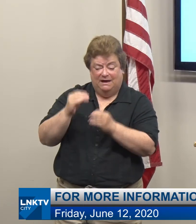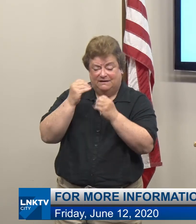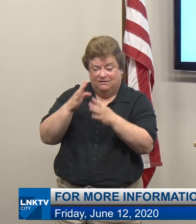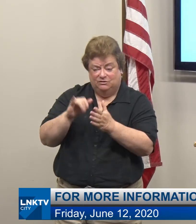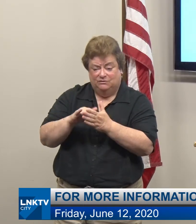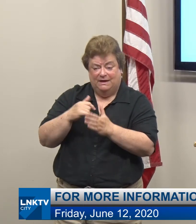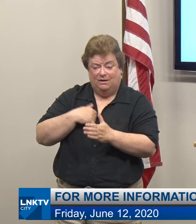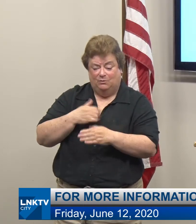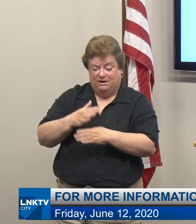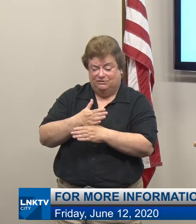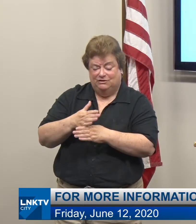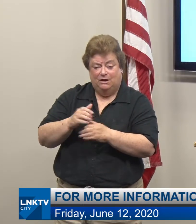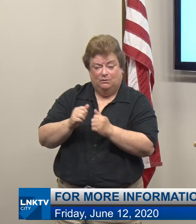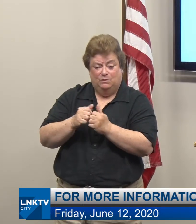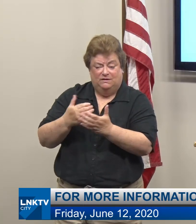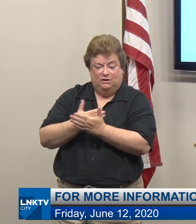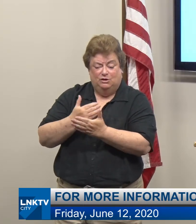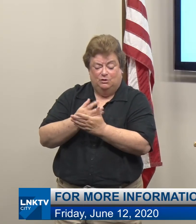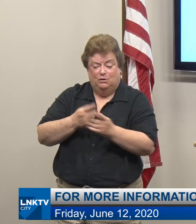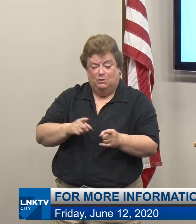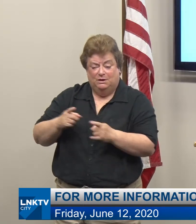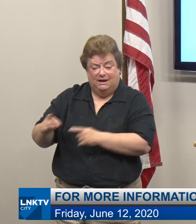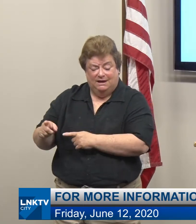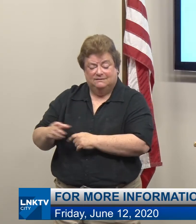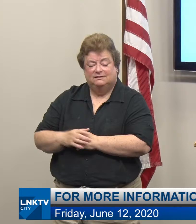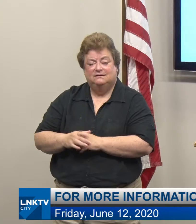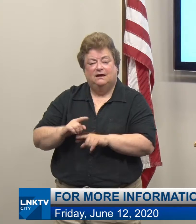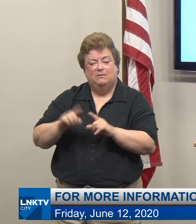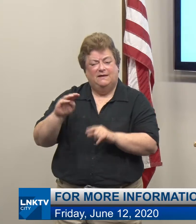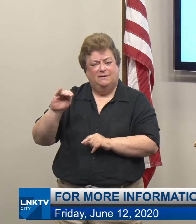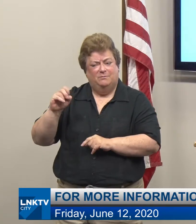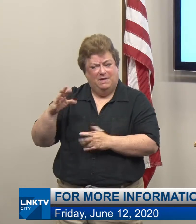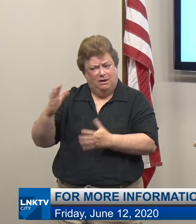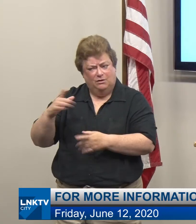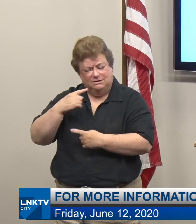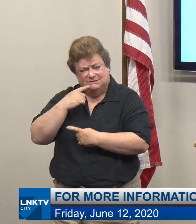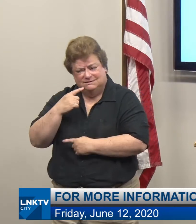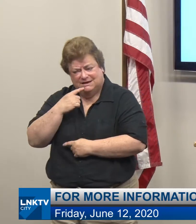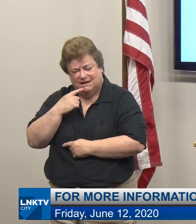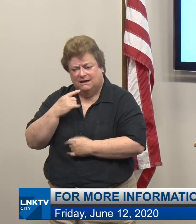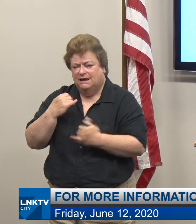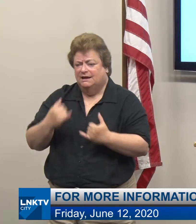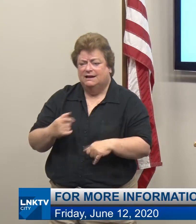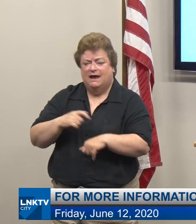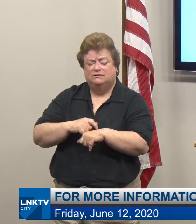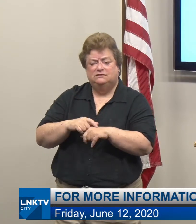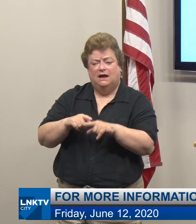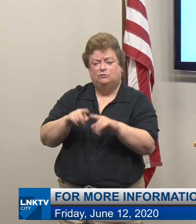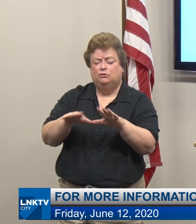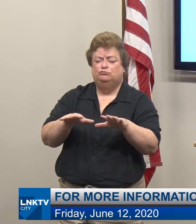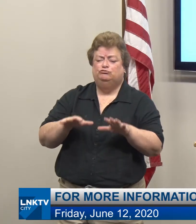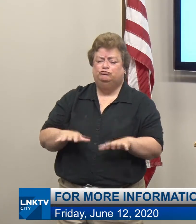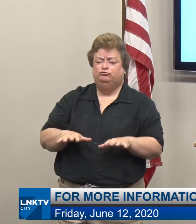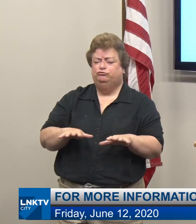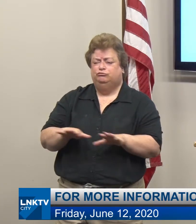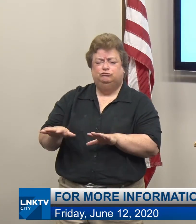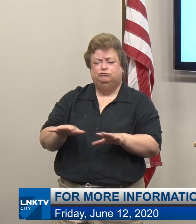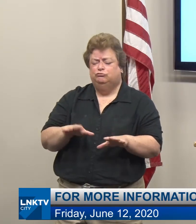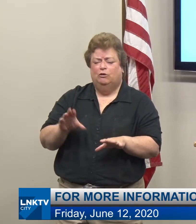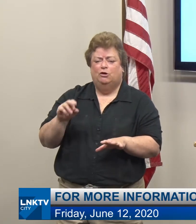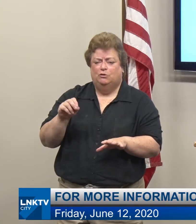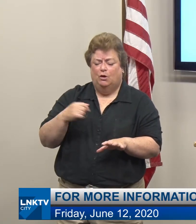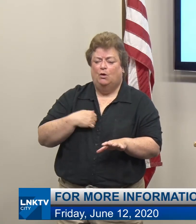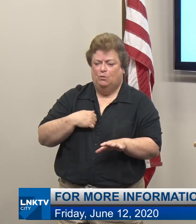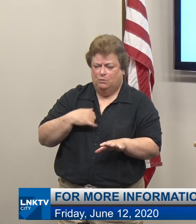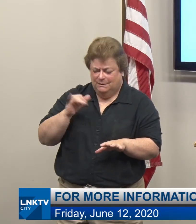we shared on our new cases. However, as the mayor noted, this is not the time to become complacent. It's exciting to be